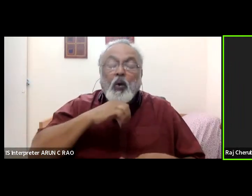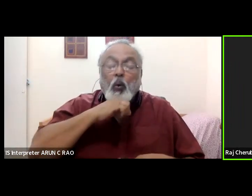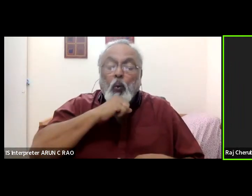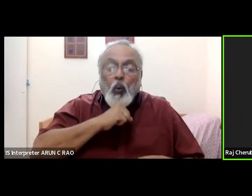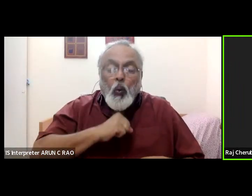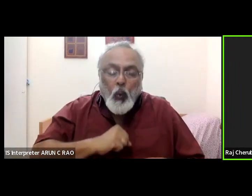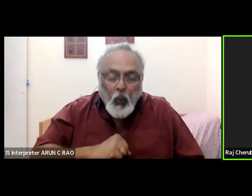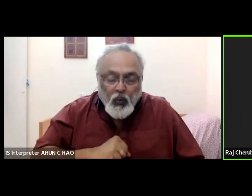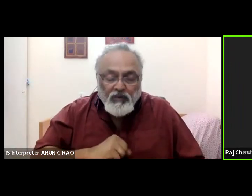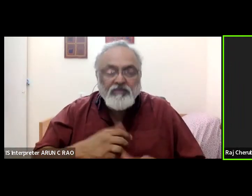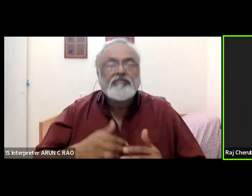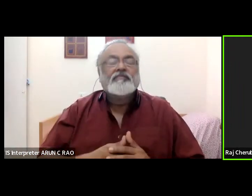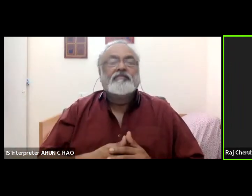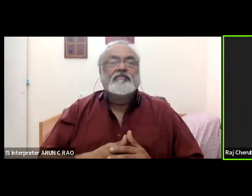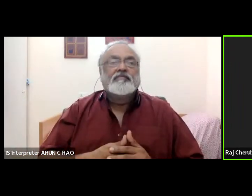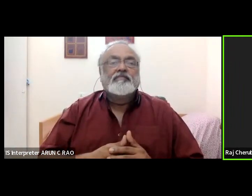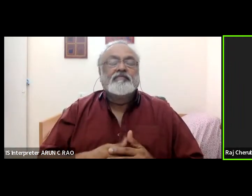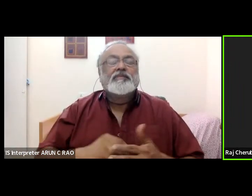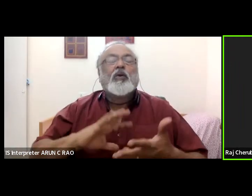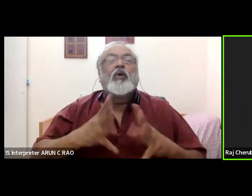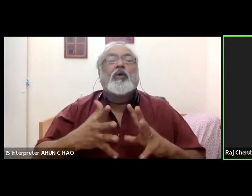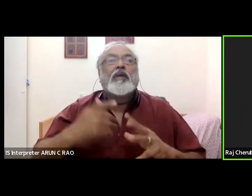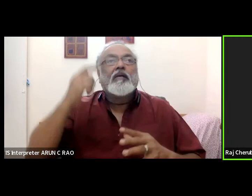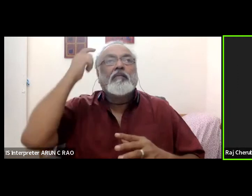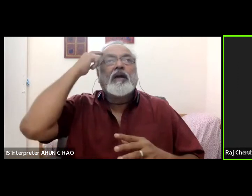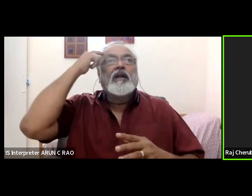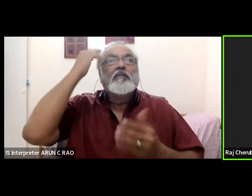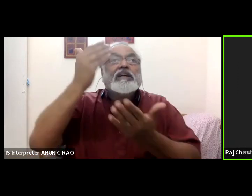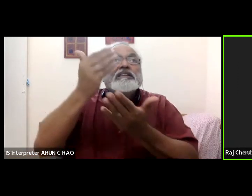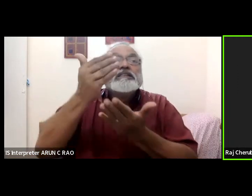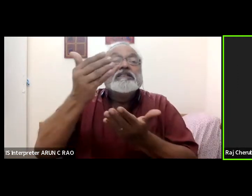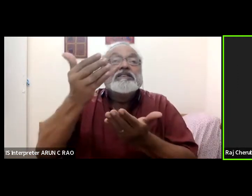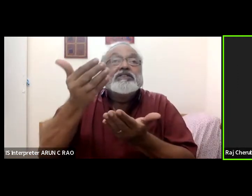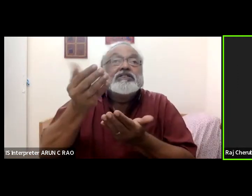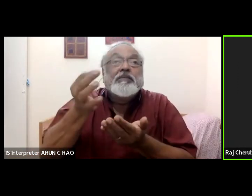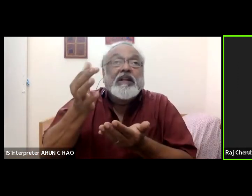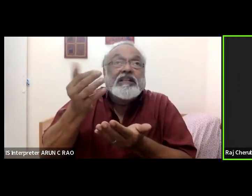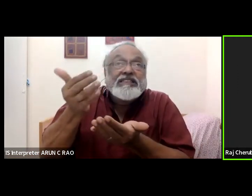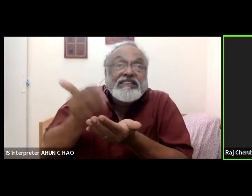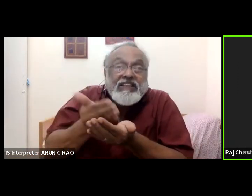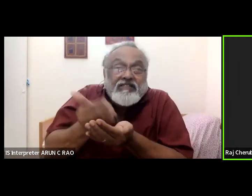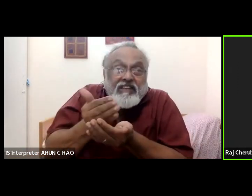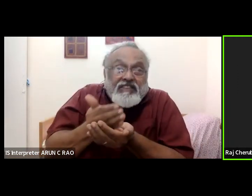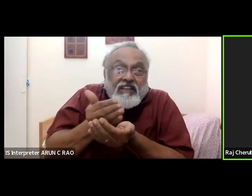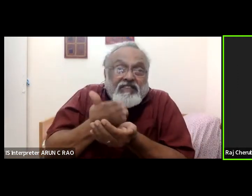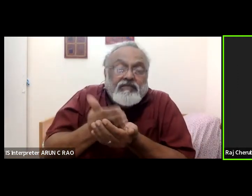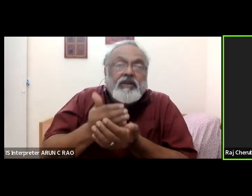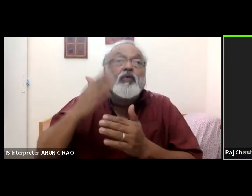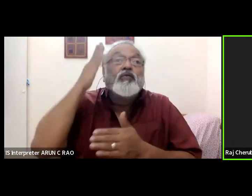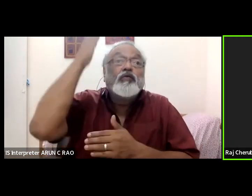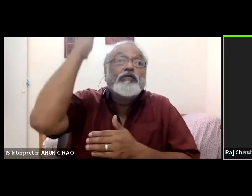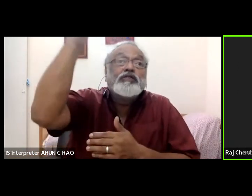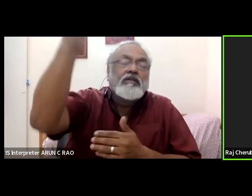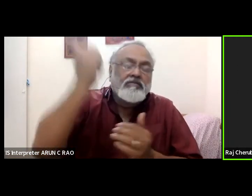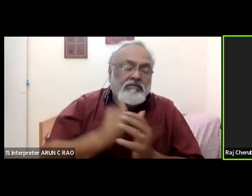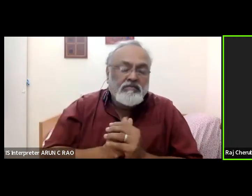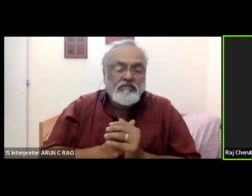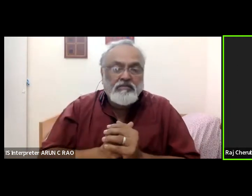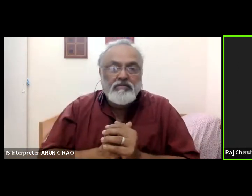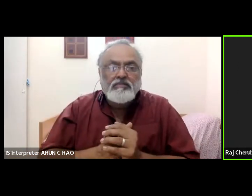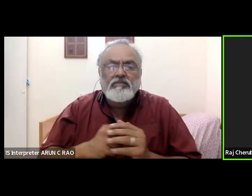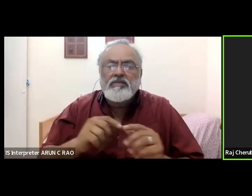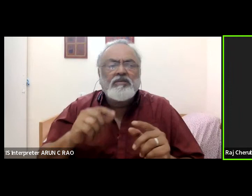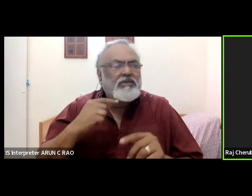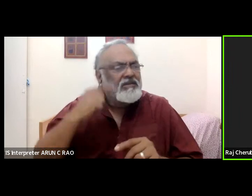it's automatically in our mind that we need to start saving for the future, etc., etc. But when it comes to inclusive infrastructure, there